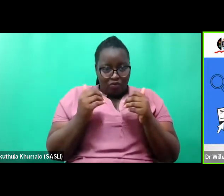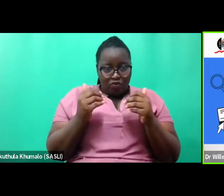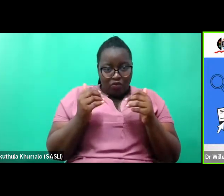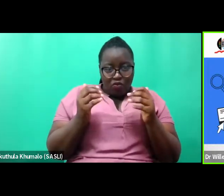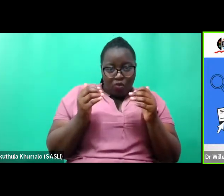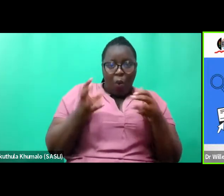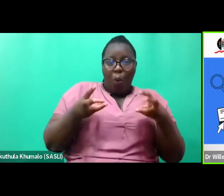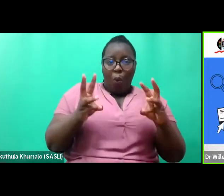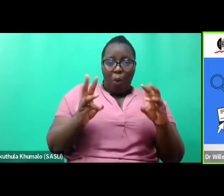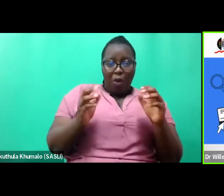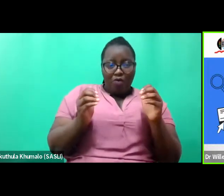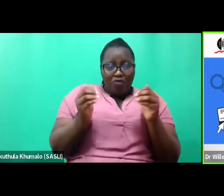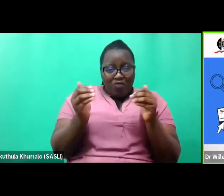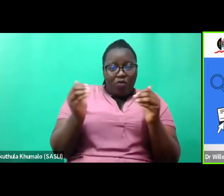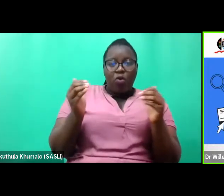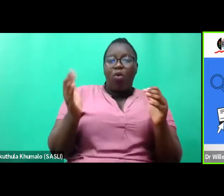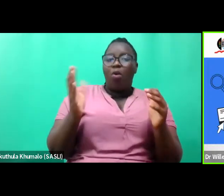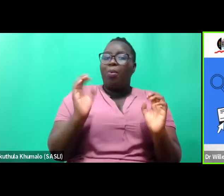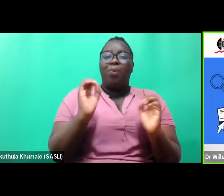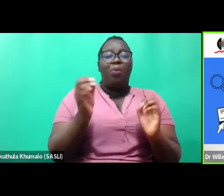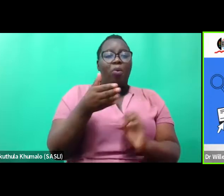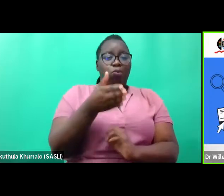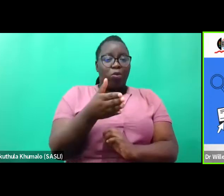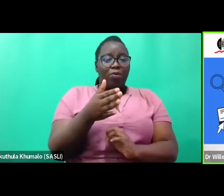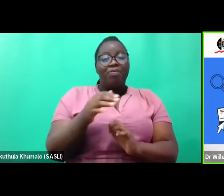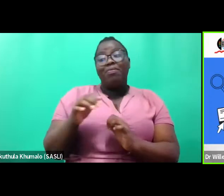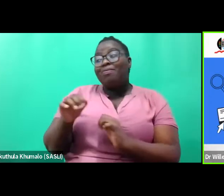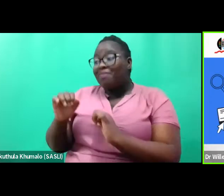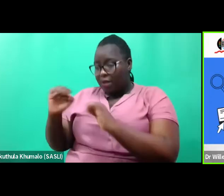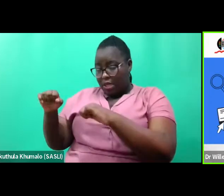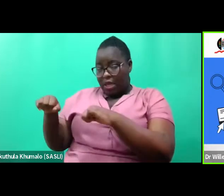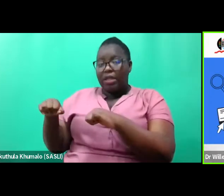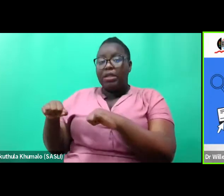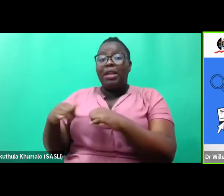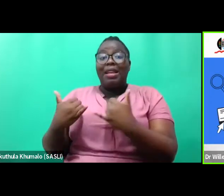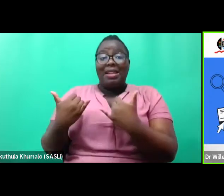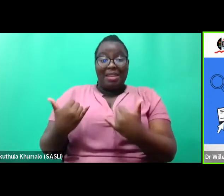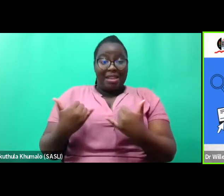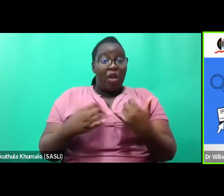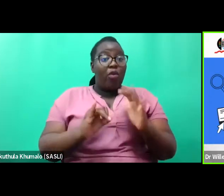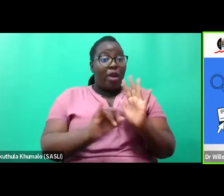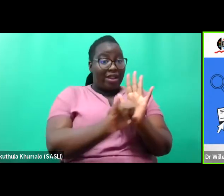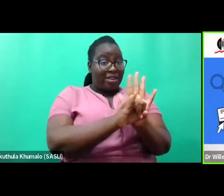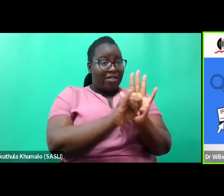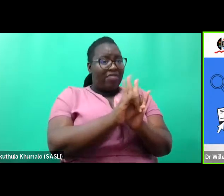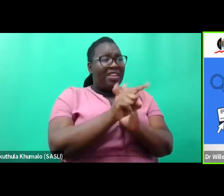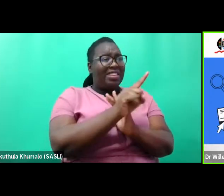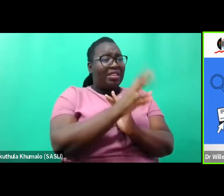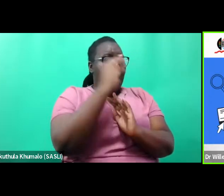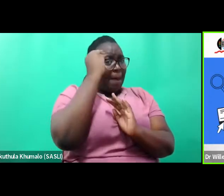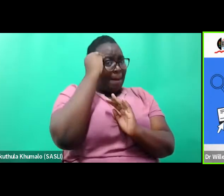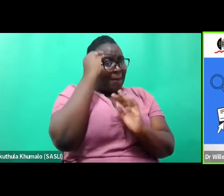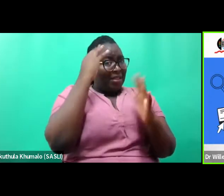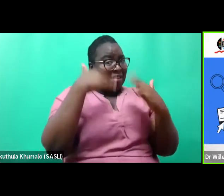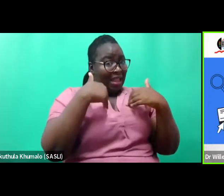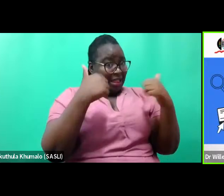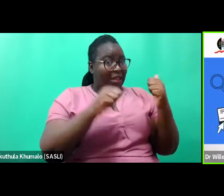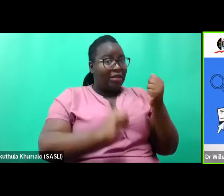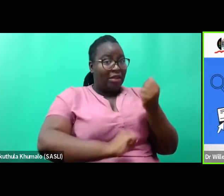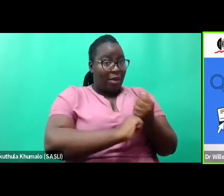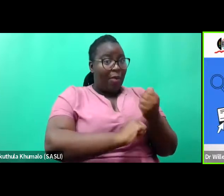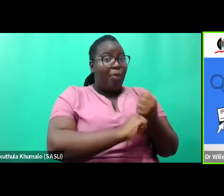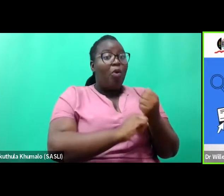Yes. All right. So you identify there that mental health support is really important, and for people